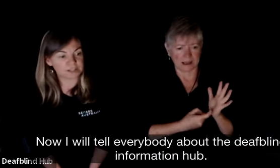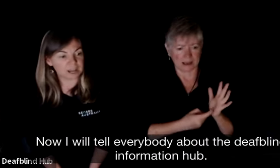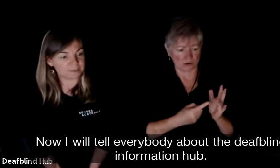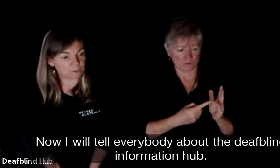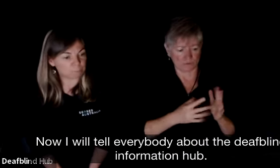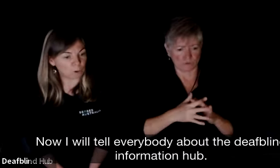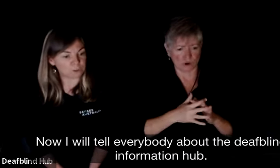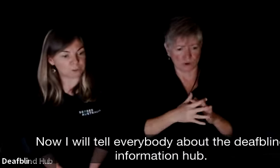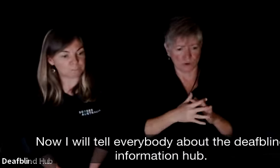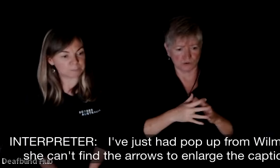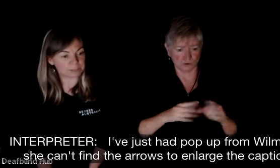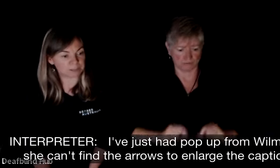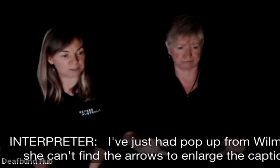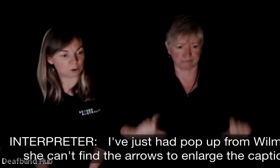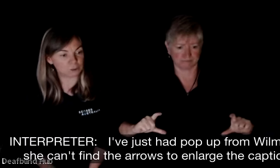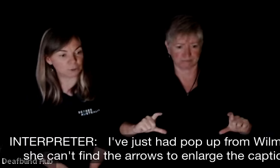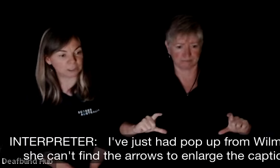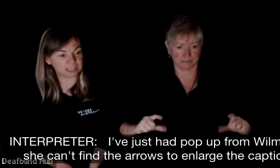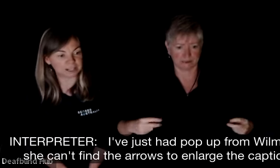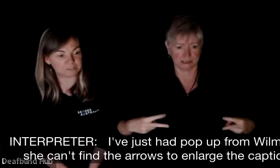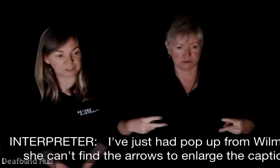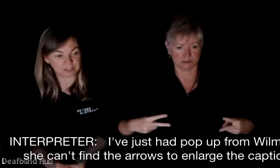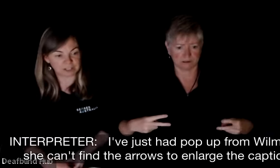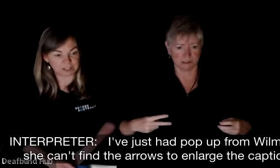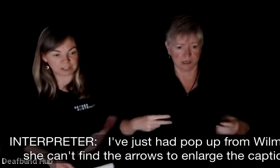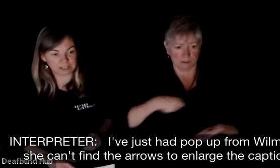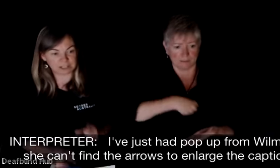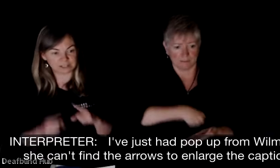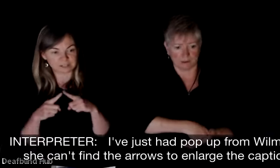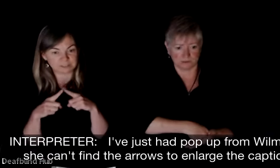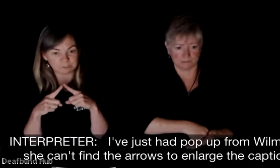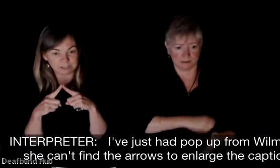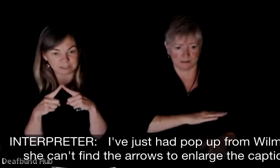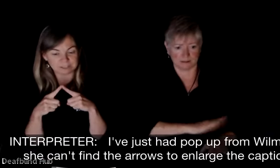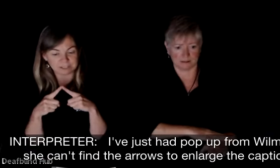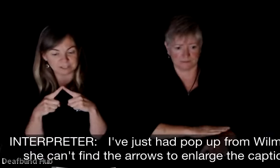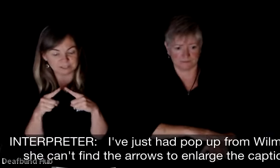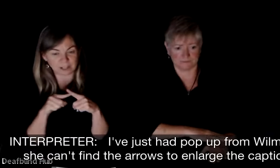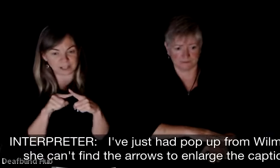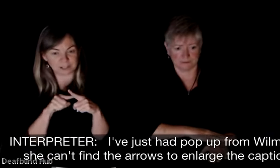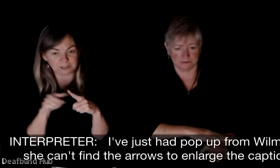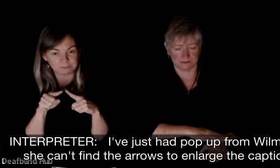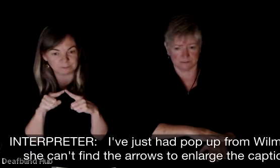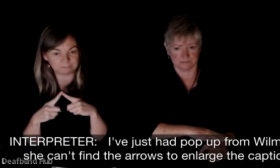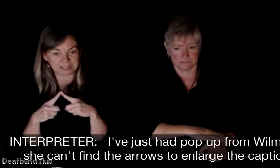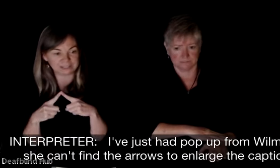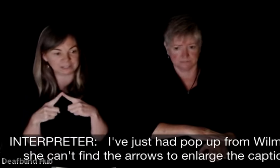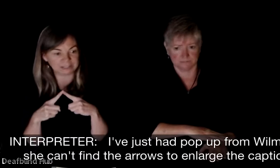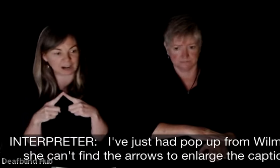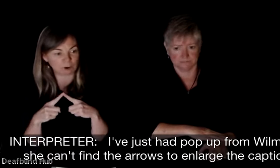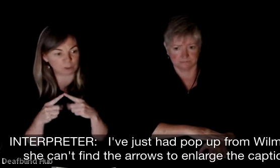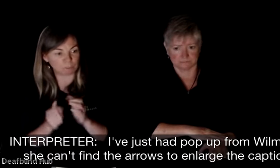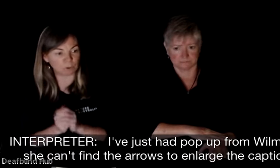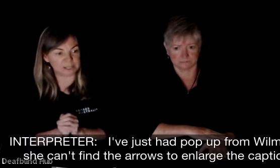So down the bottom on your left, it's like a